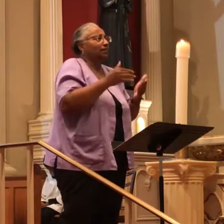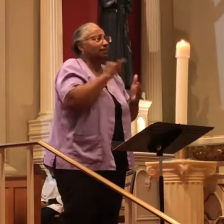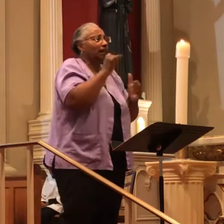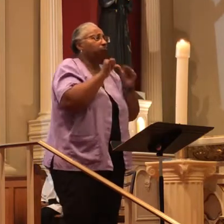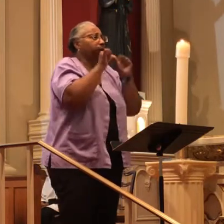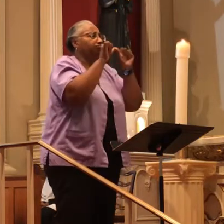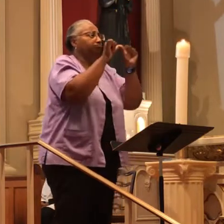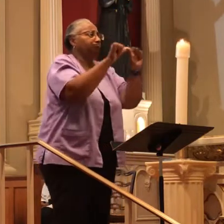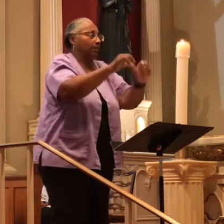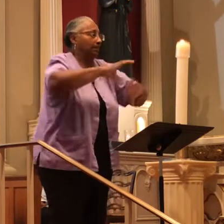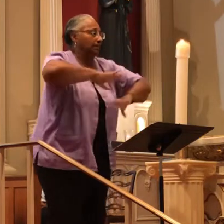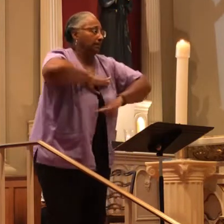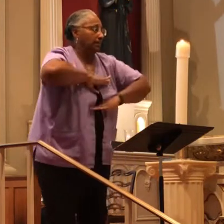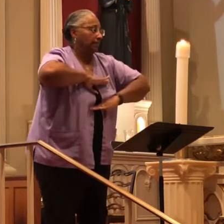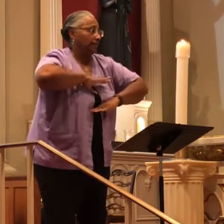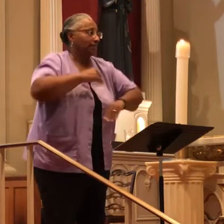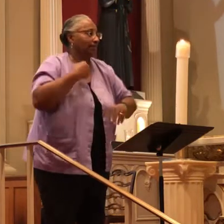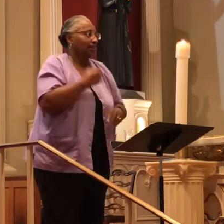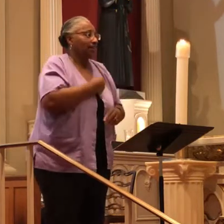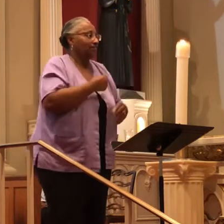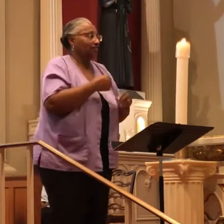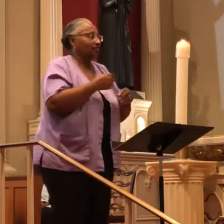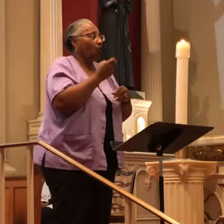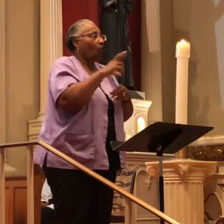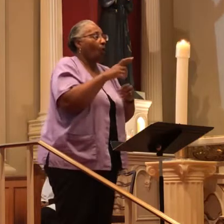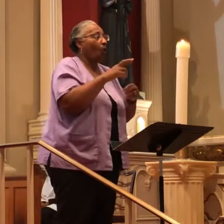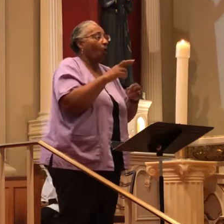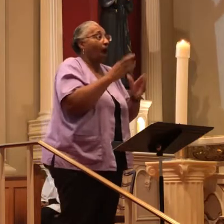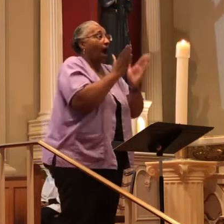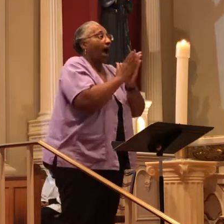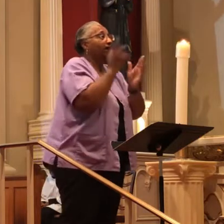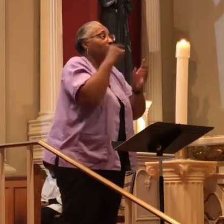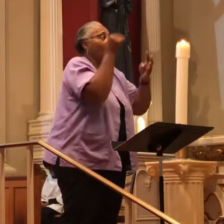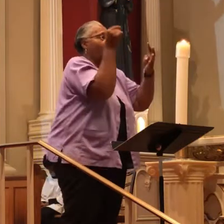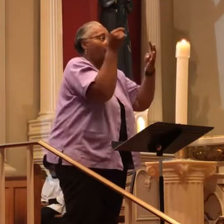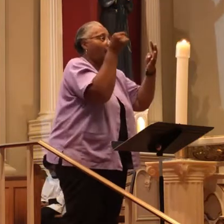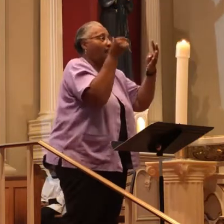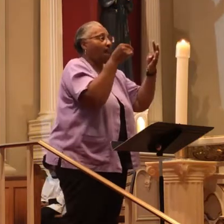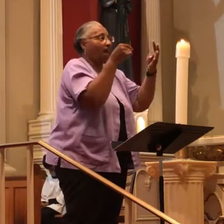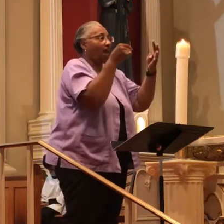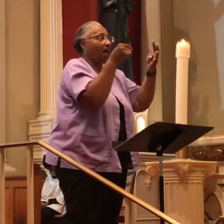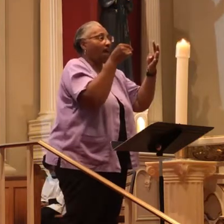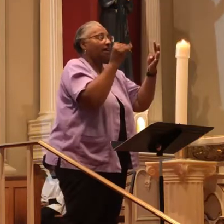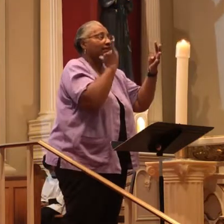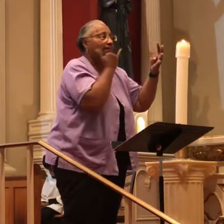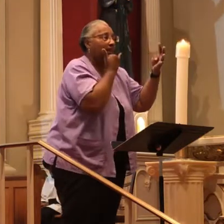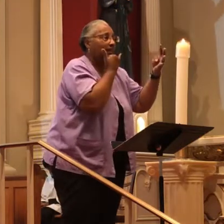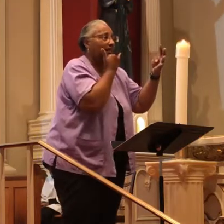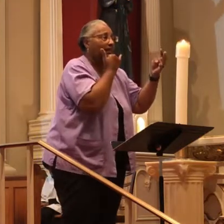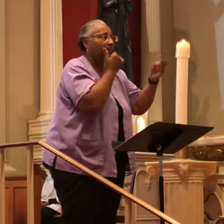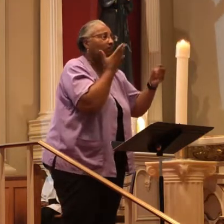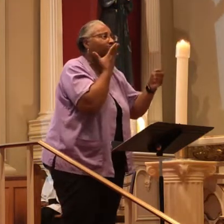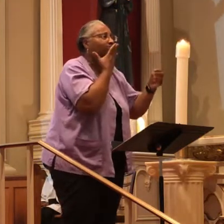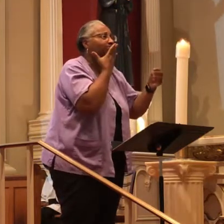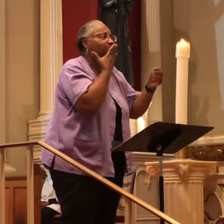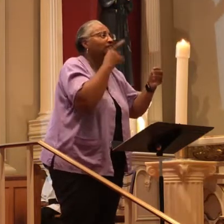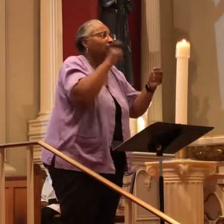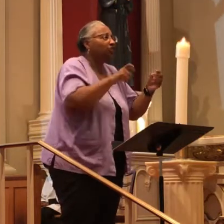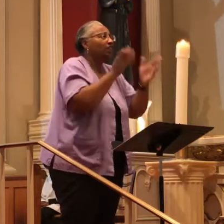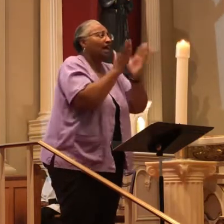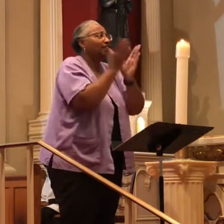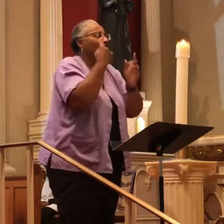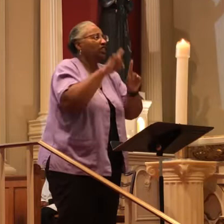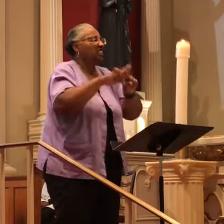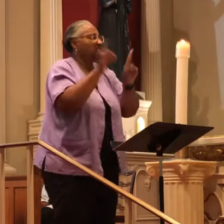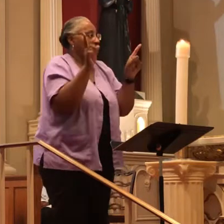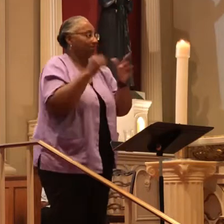moment that we ask for it, we say, oh, I should have asked for something else. And it doesn't kind of work as we would like. And that's why